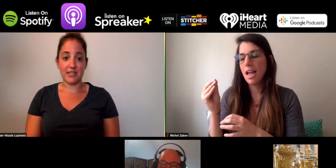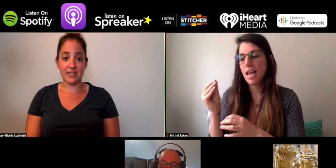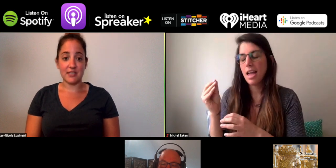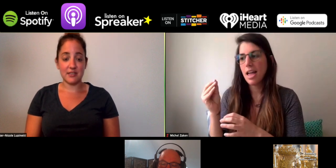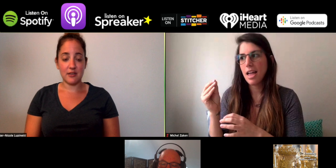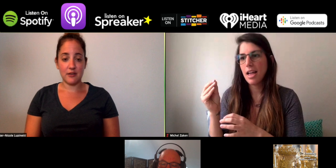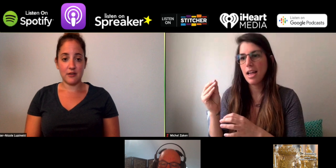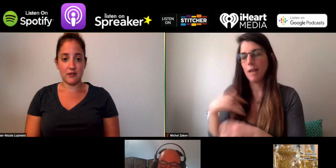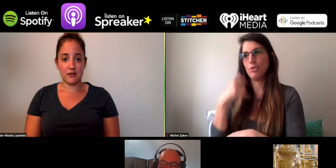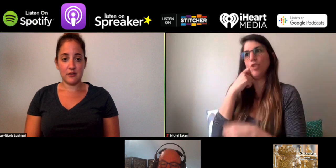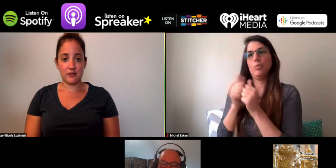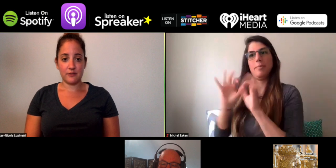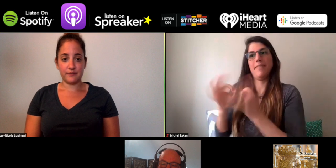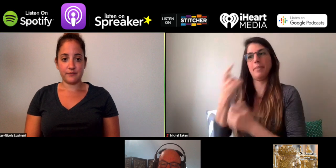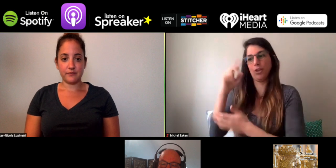regular basis.